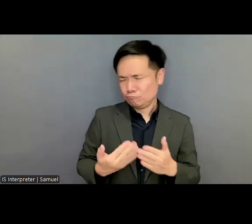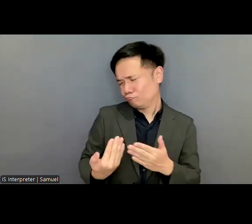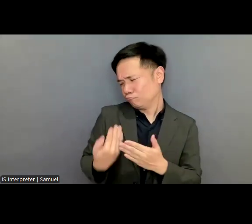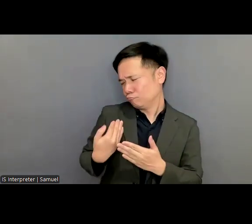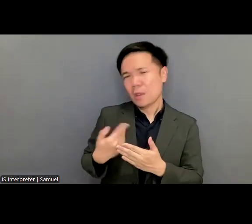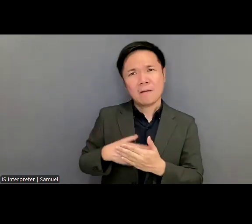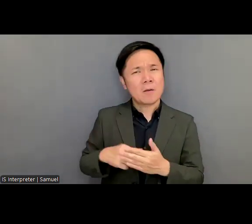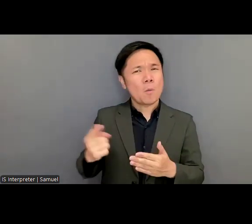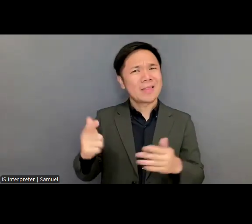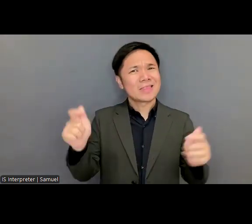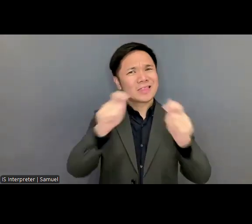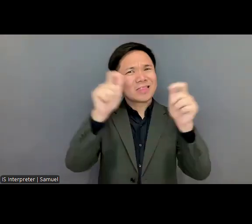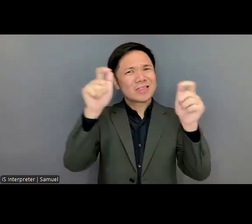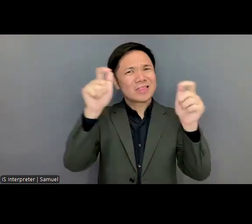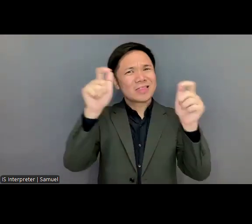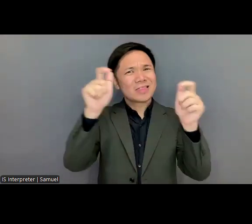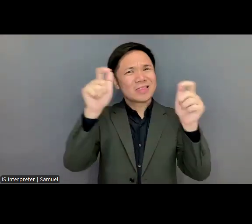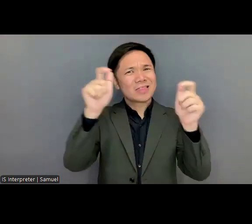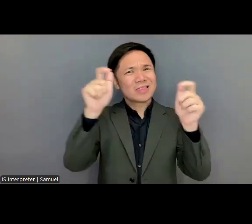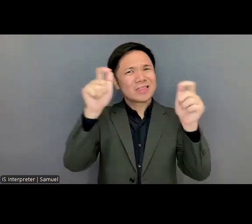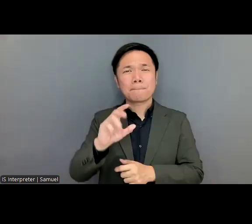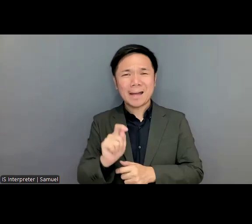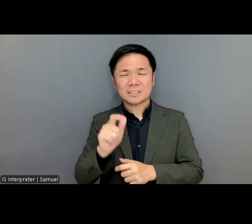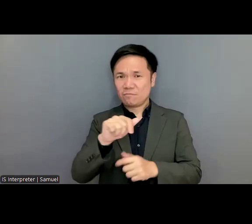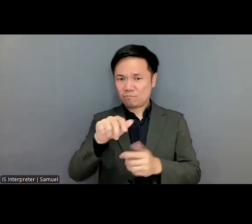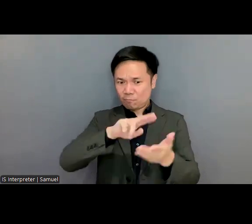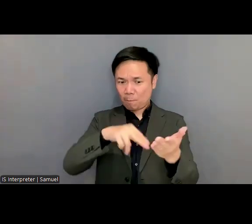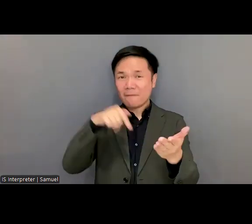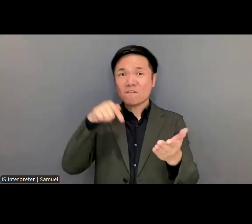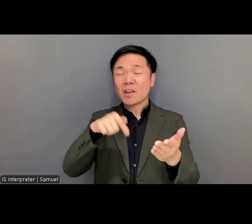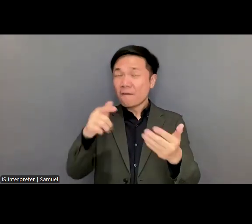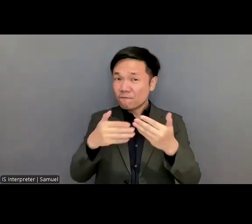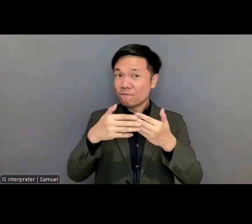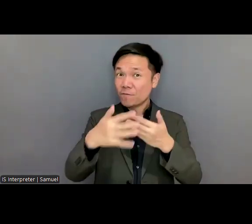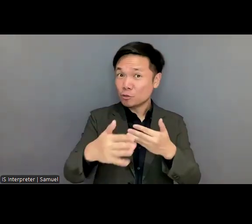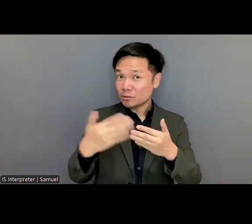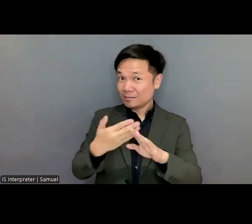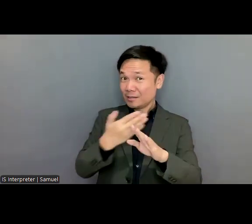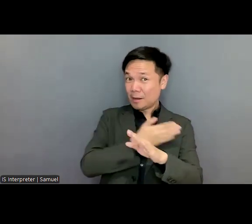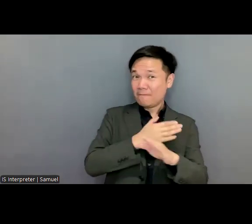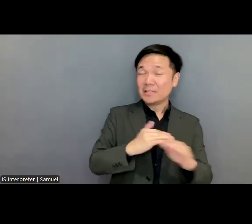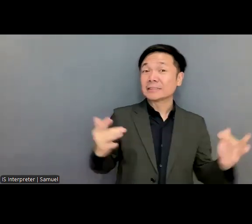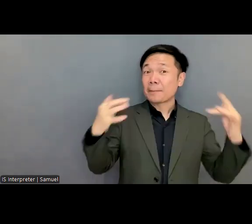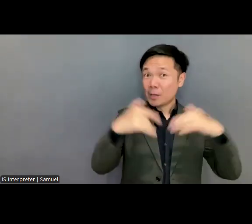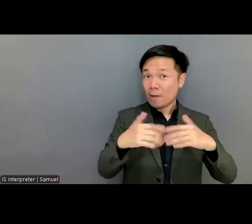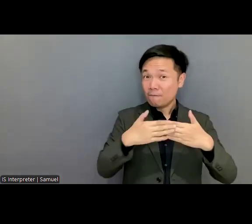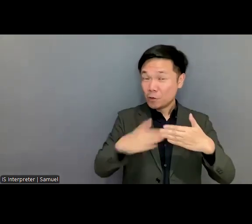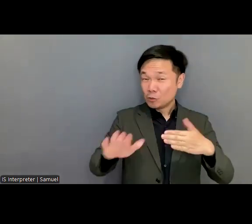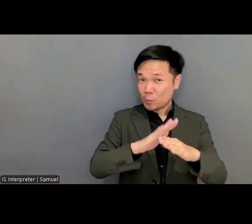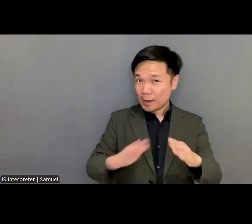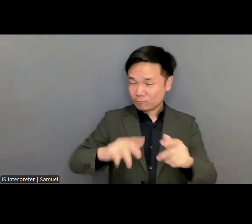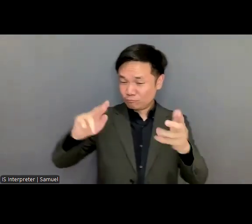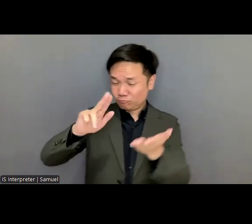approved document of the Pact for the Future, which was the outcome of Summit of the Future event, we have two